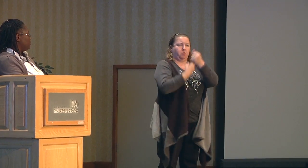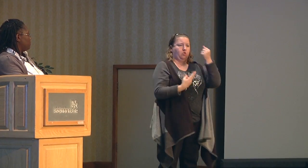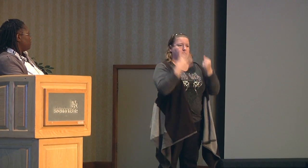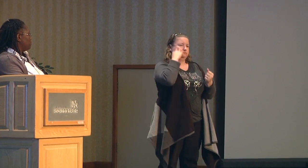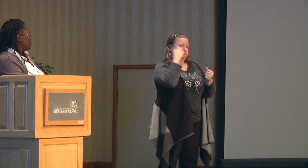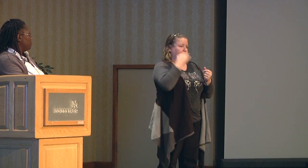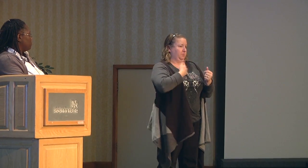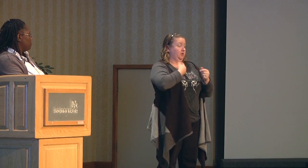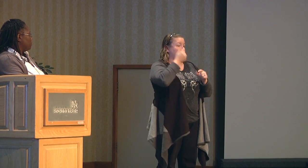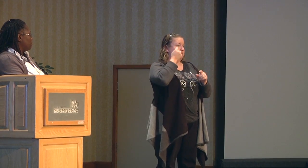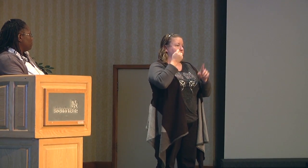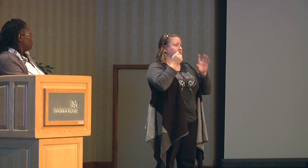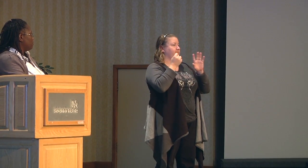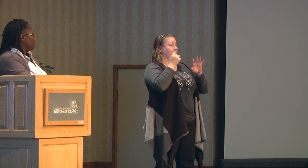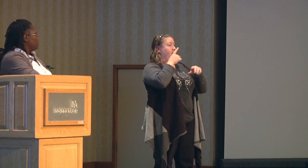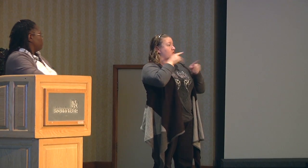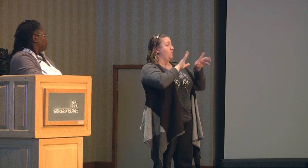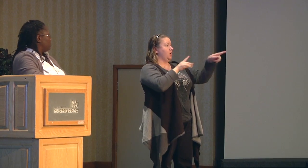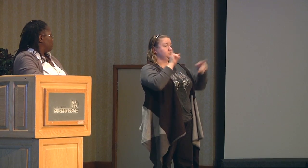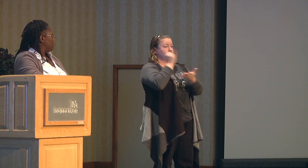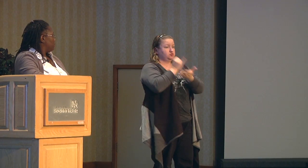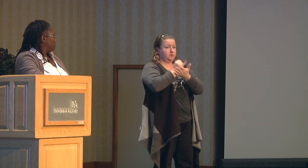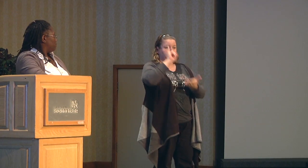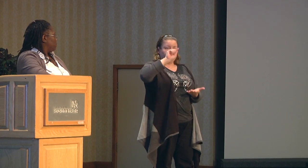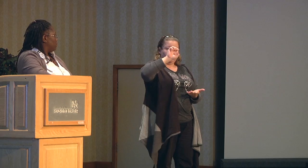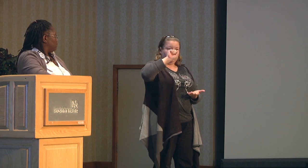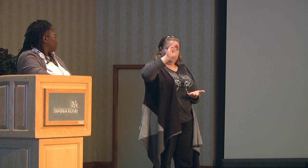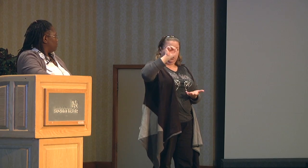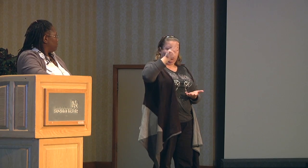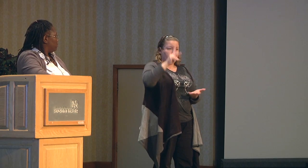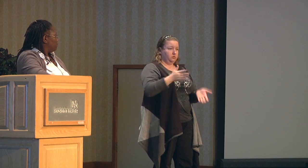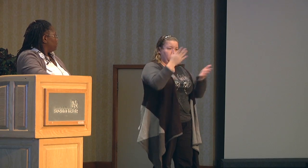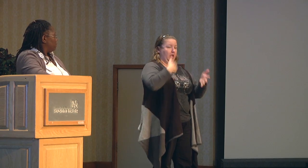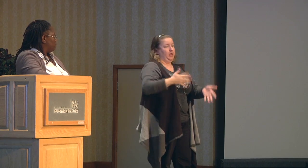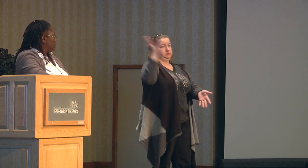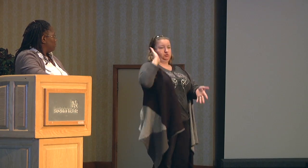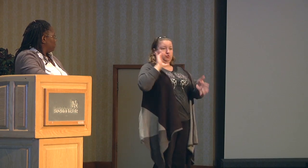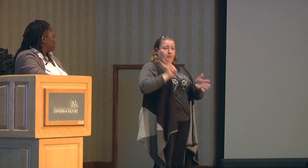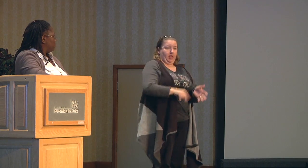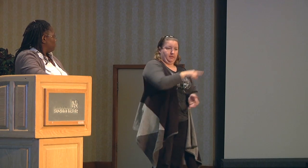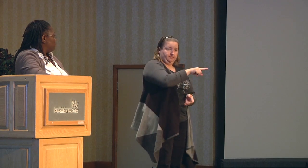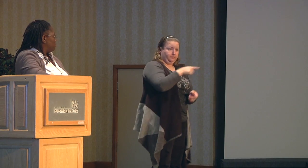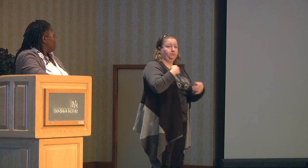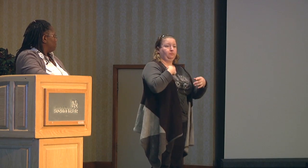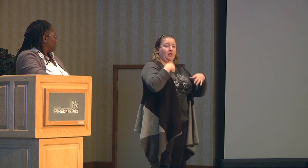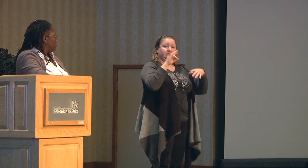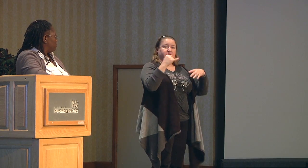So, I've had two different experiences. James